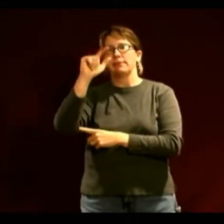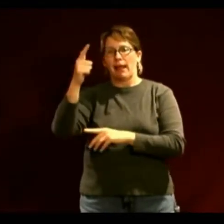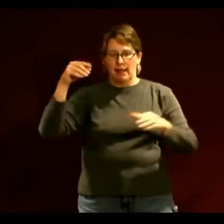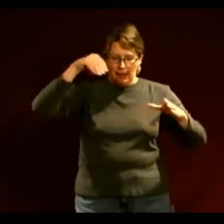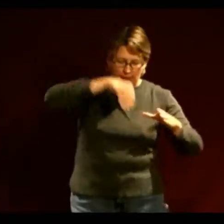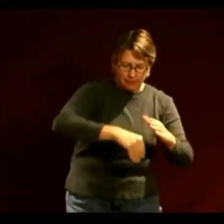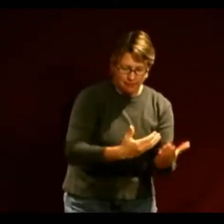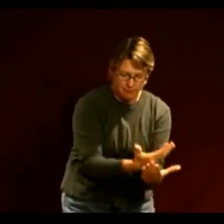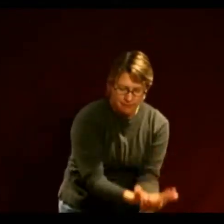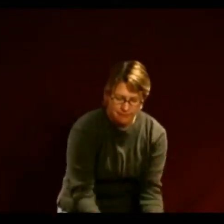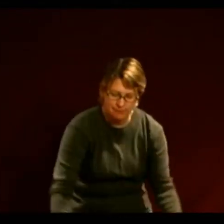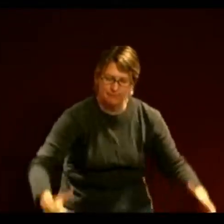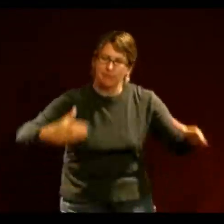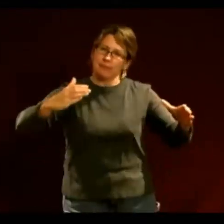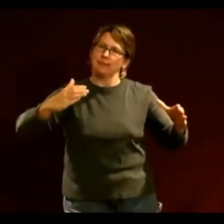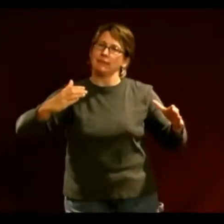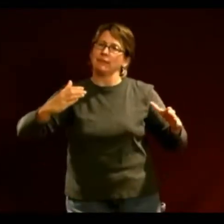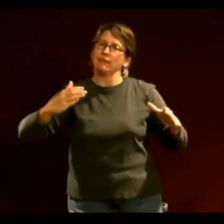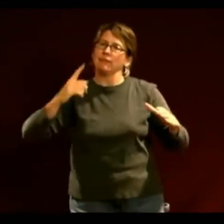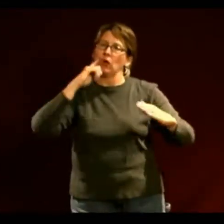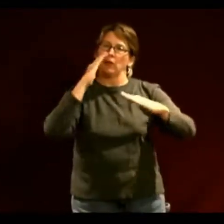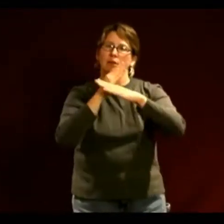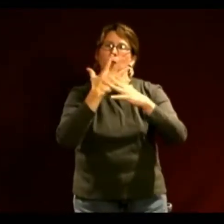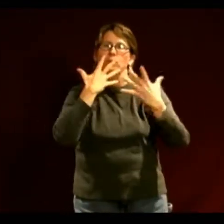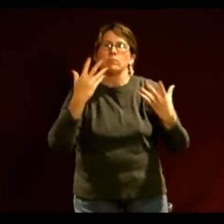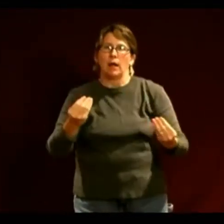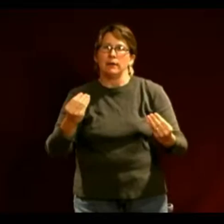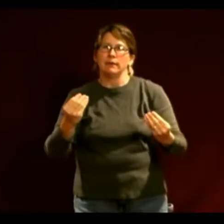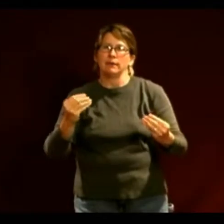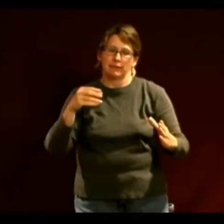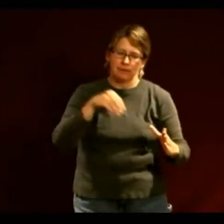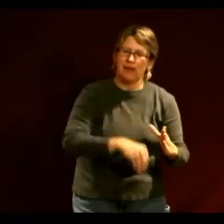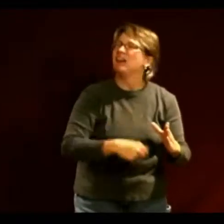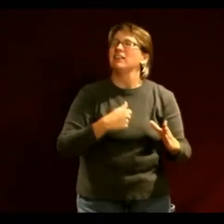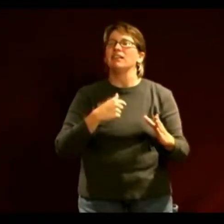one, and I really, really liked it.